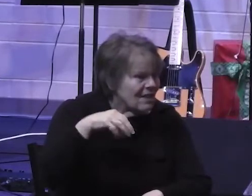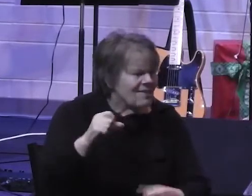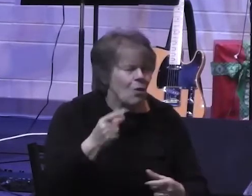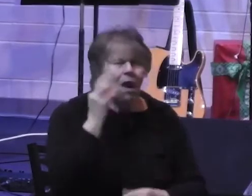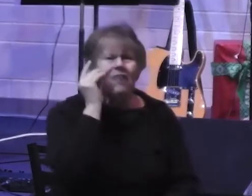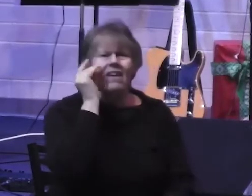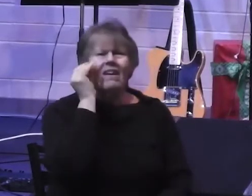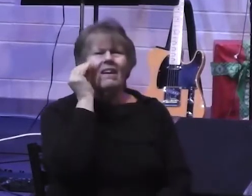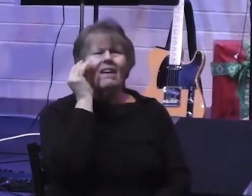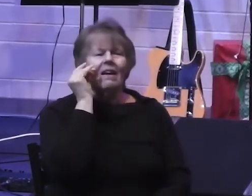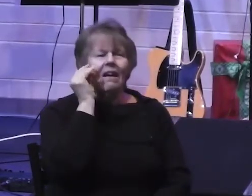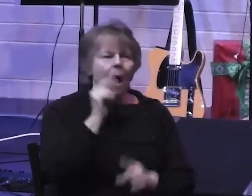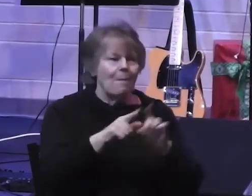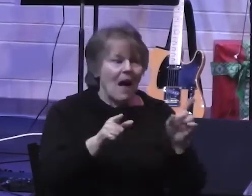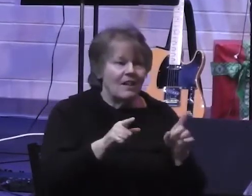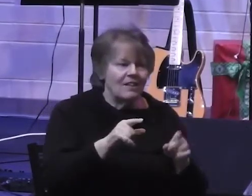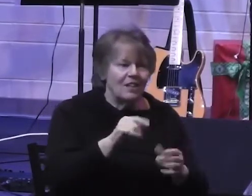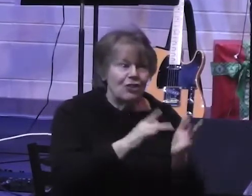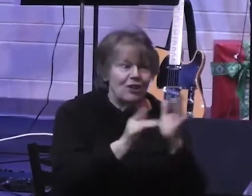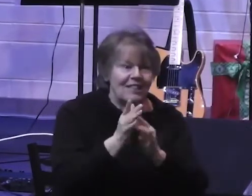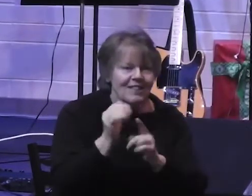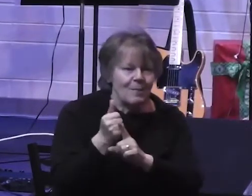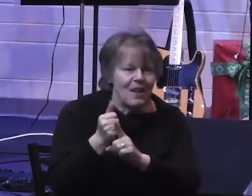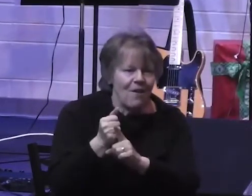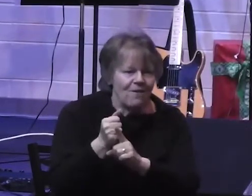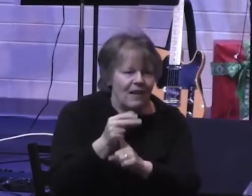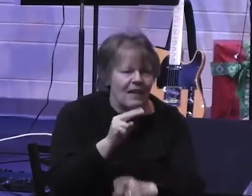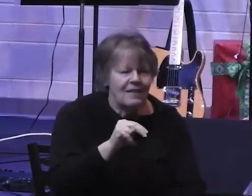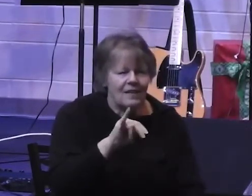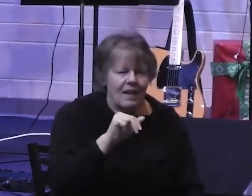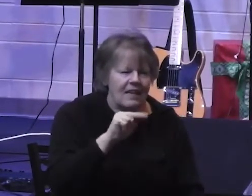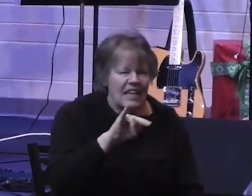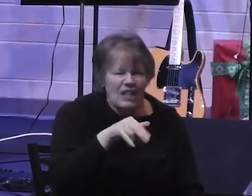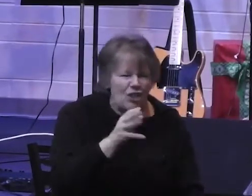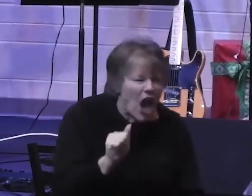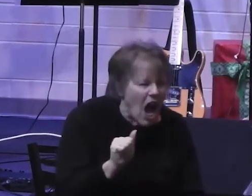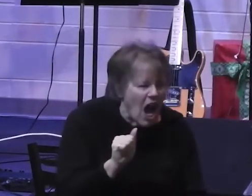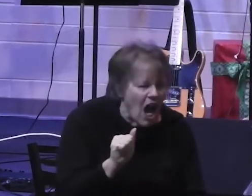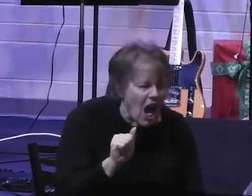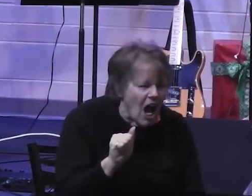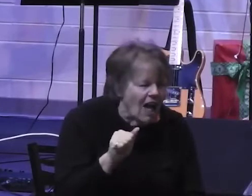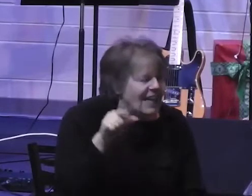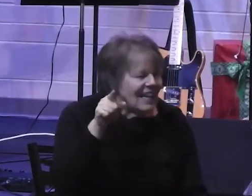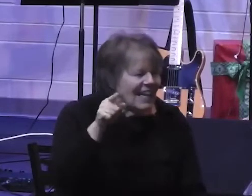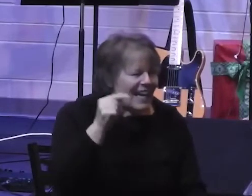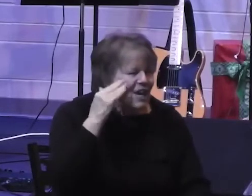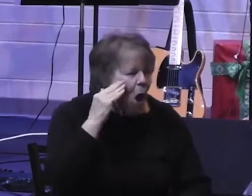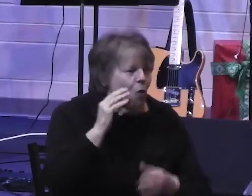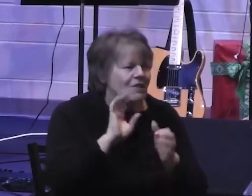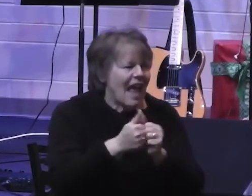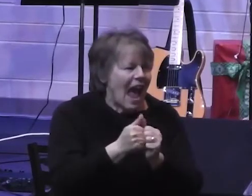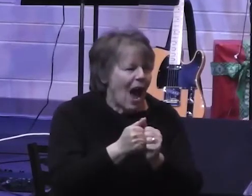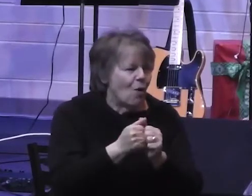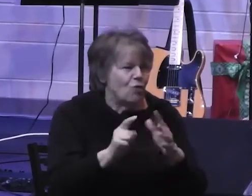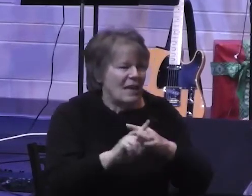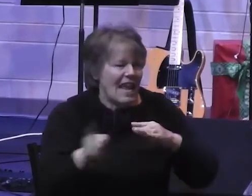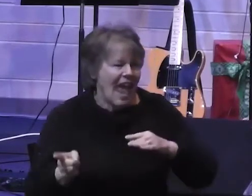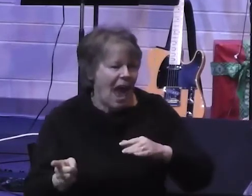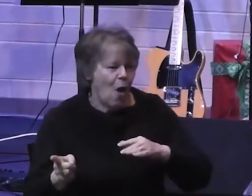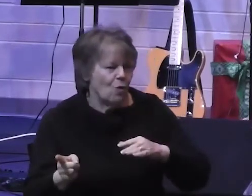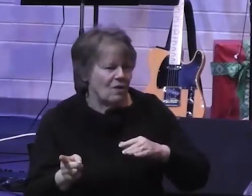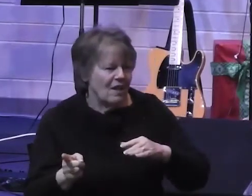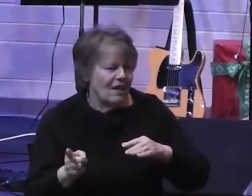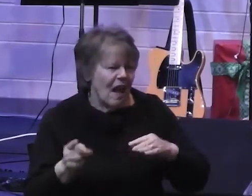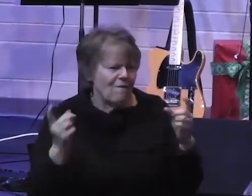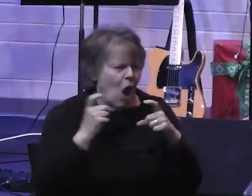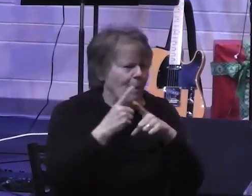know, is a ninja. So he knows how to get out of sticky situations. And